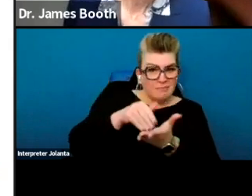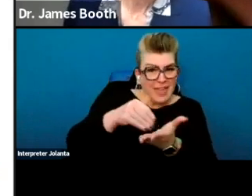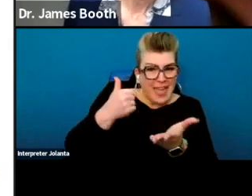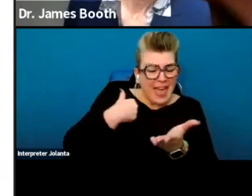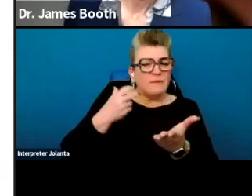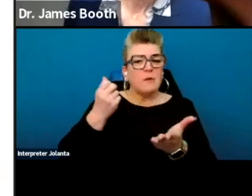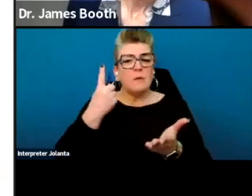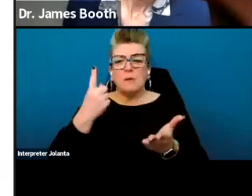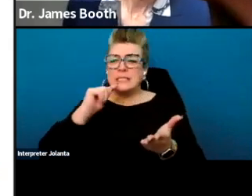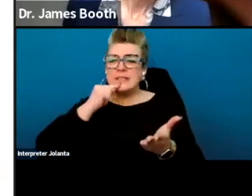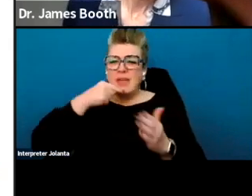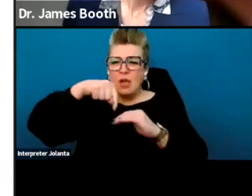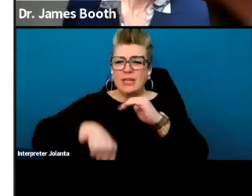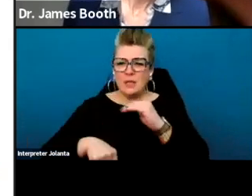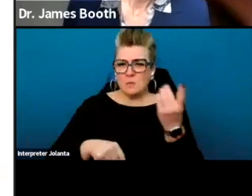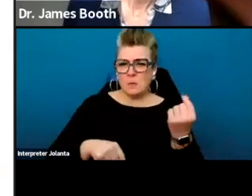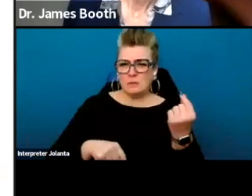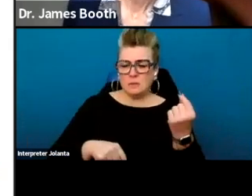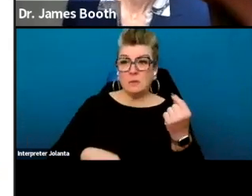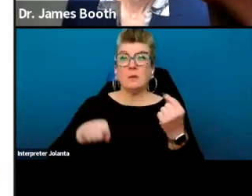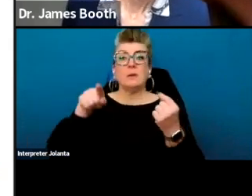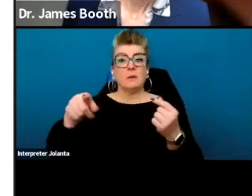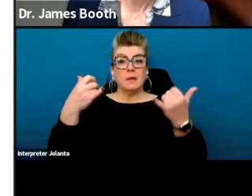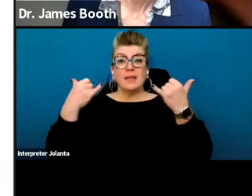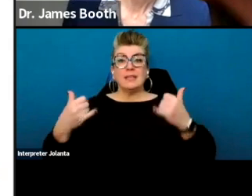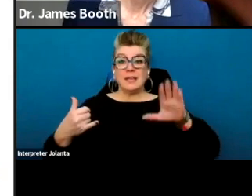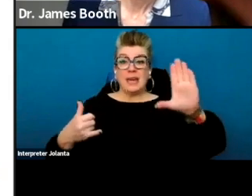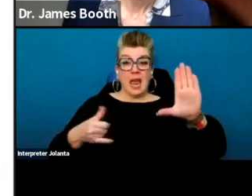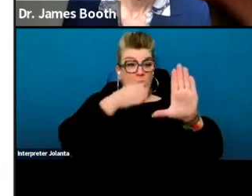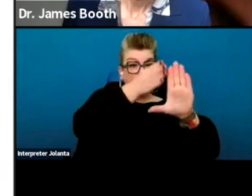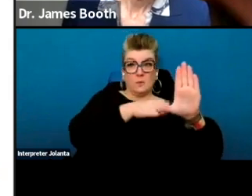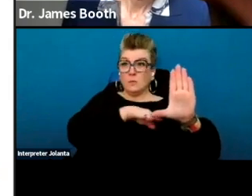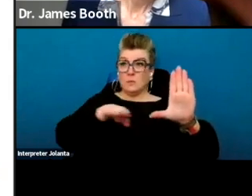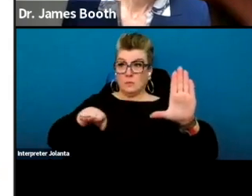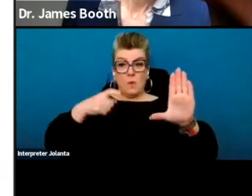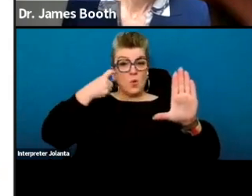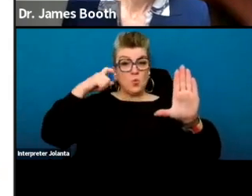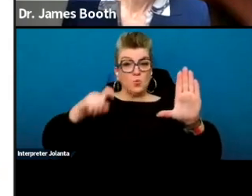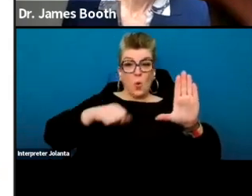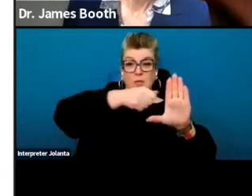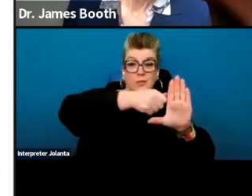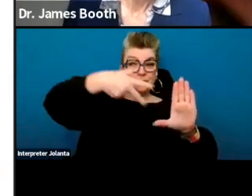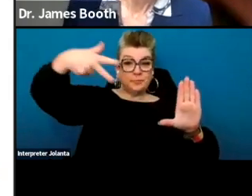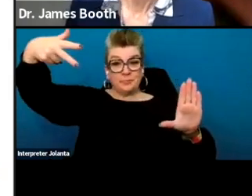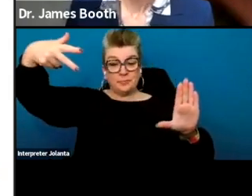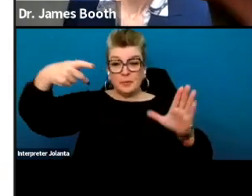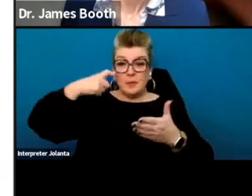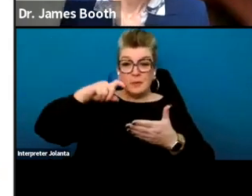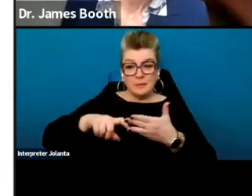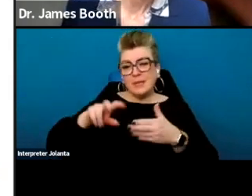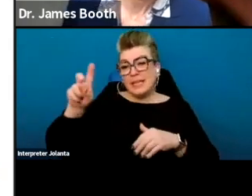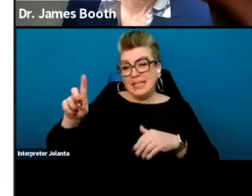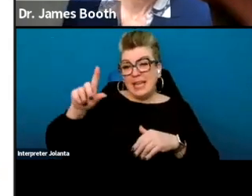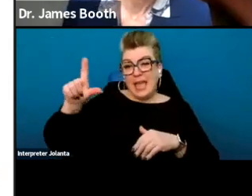is it? If you look at this interesting kind of graph here, you can see DLD, or